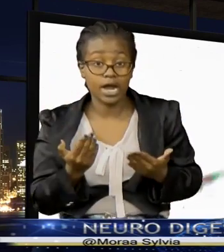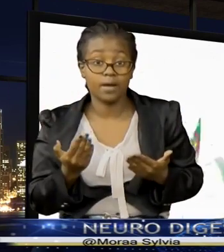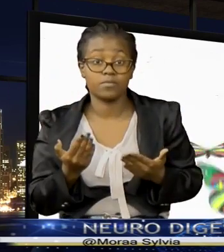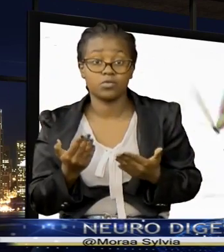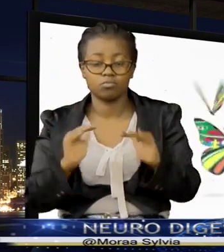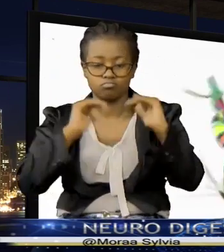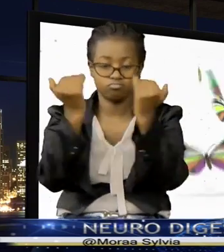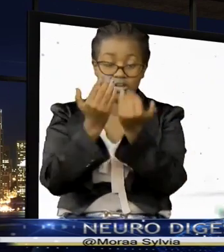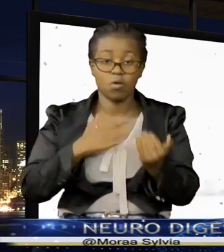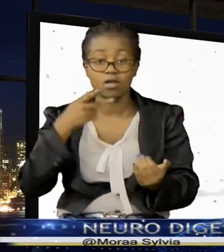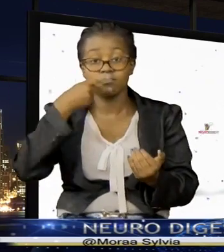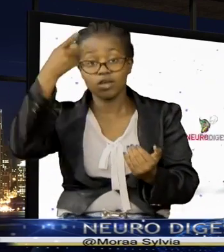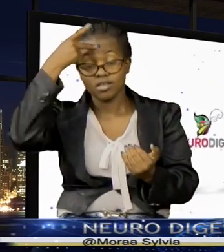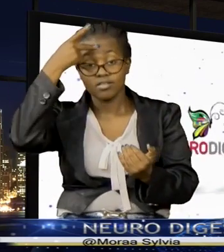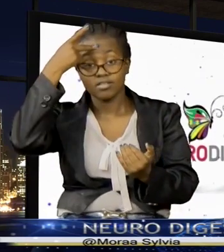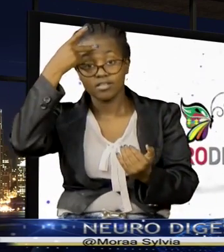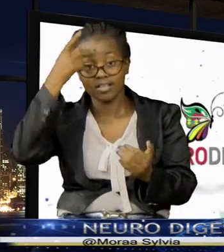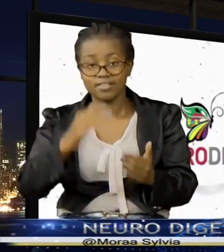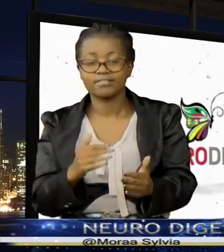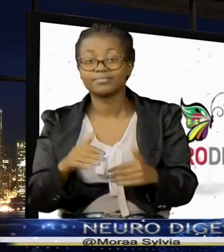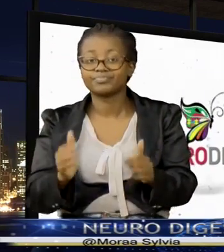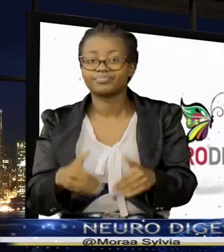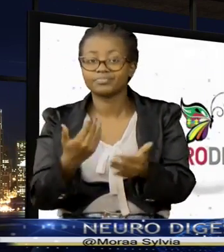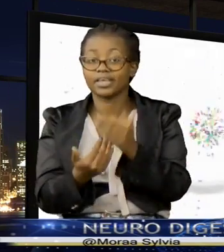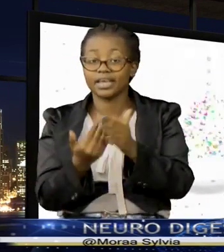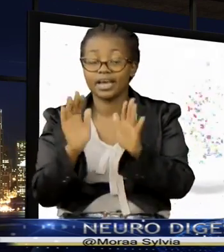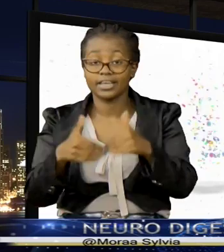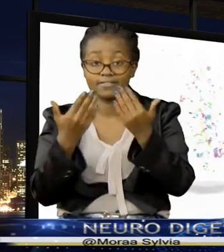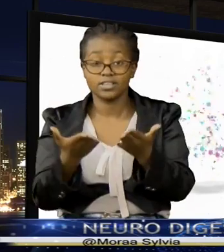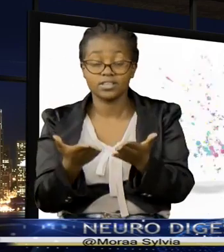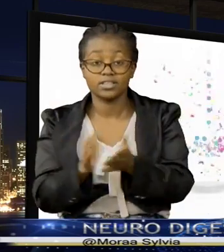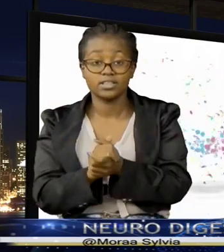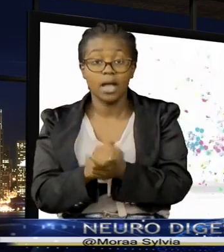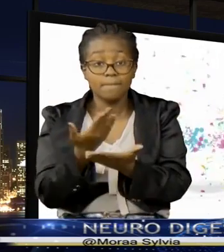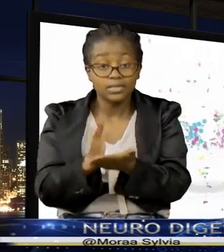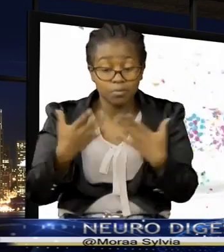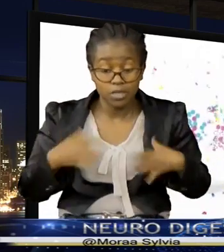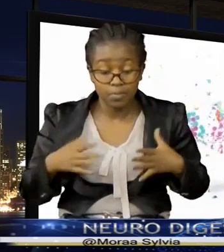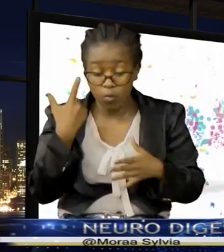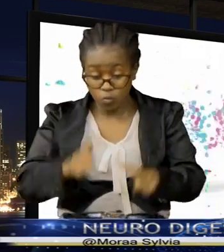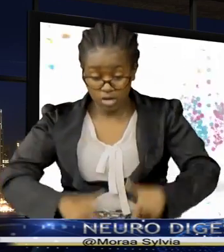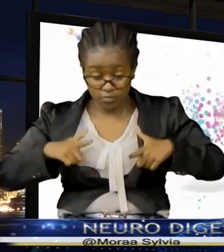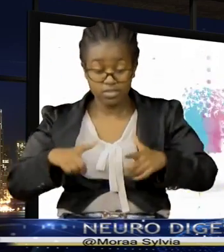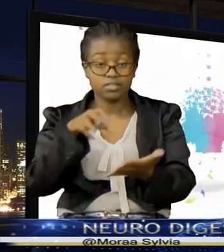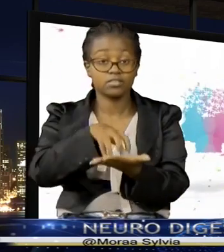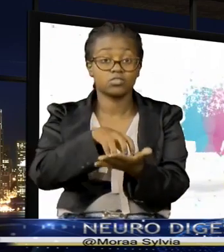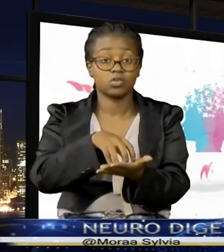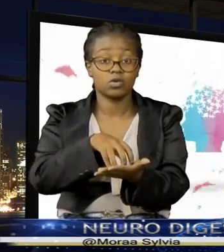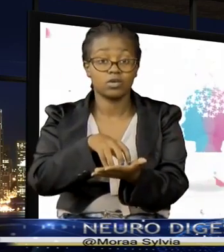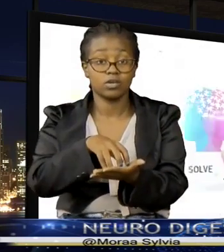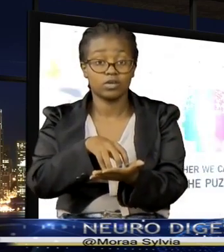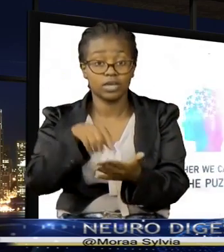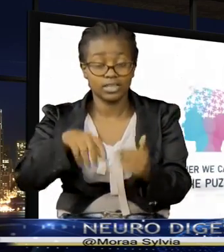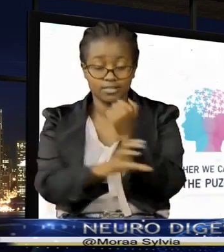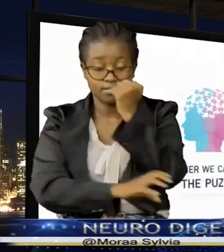our world as parents, as caregivers, and we shall be meeting some of the people who live with these conditions